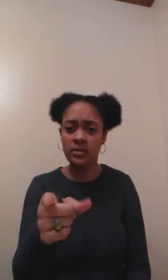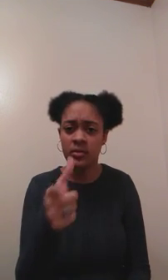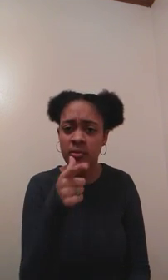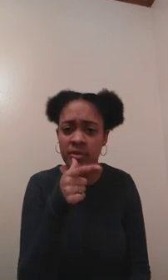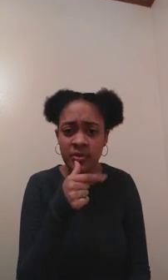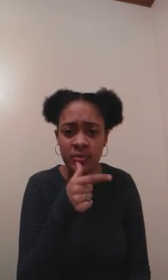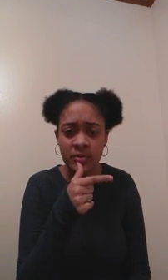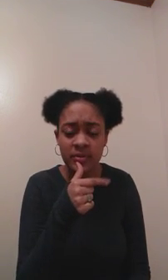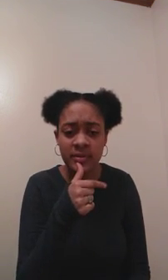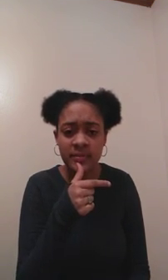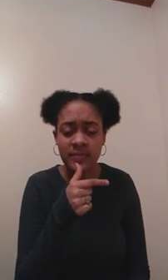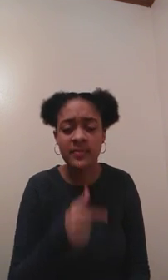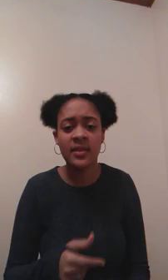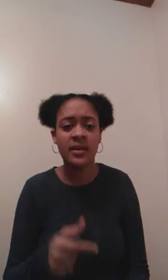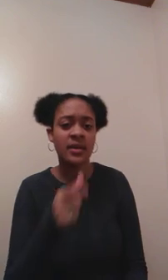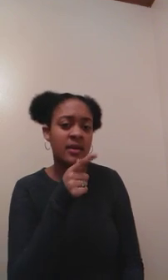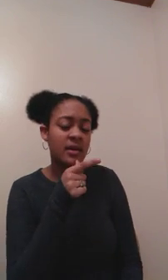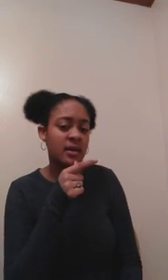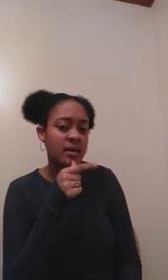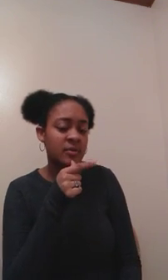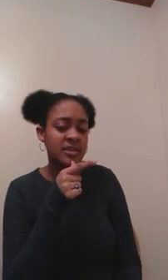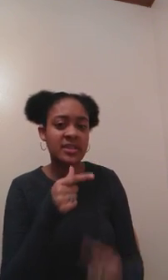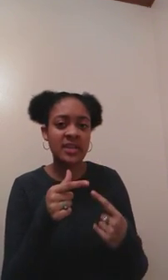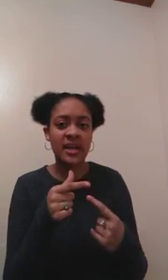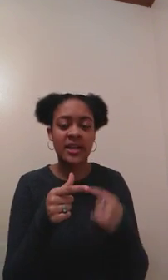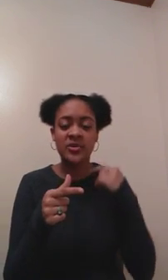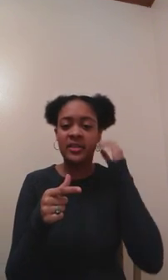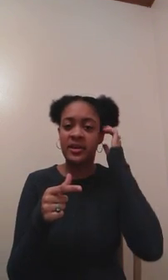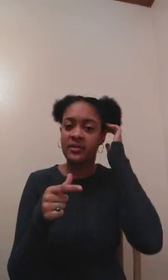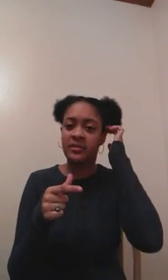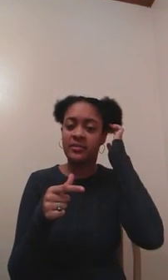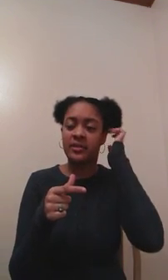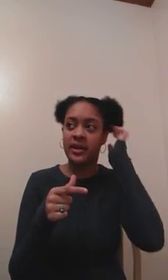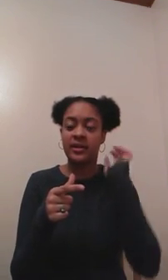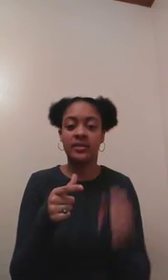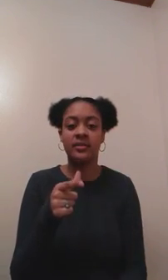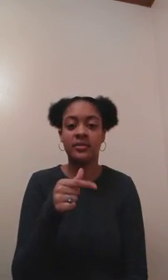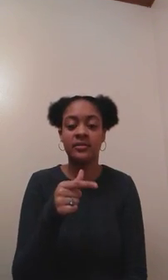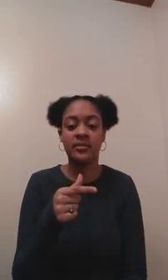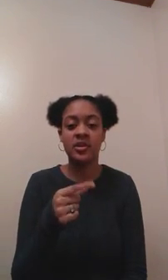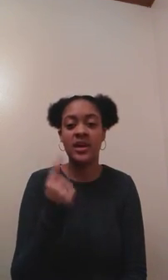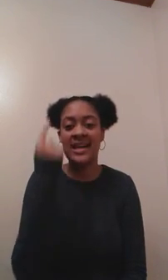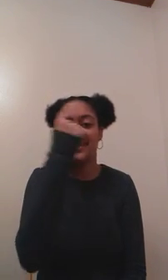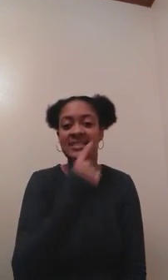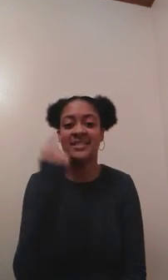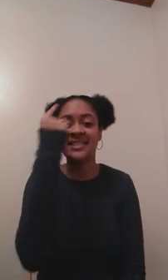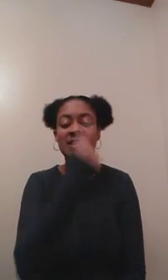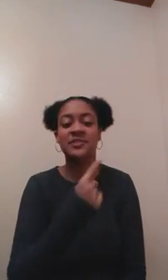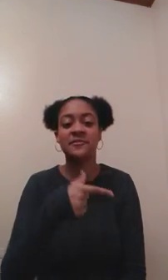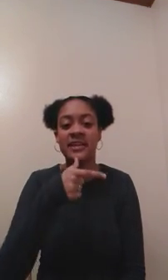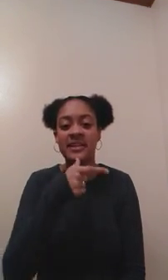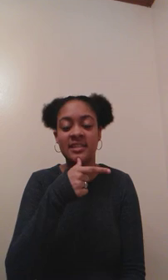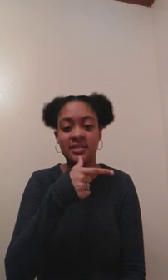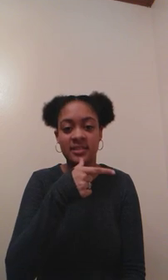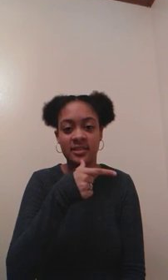who are you? With this sign, I try to think of like your identity is in your face.